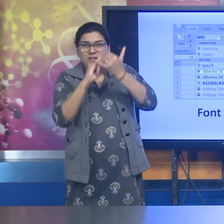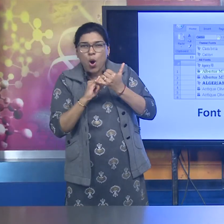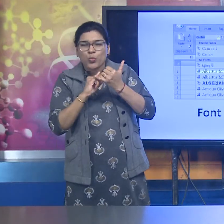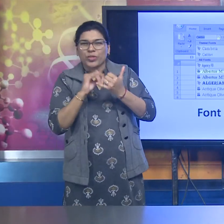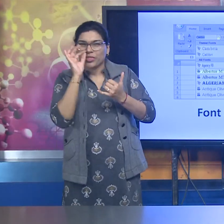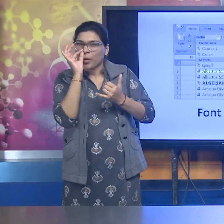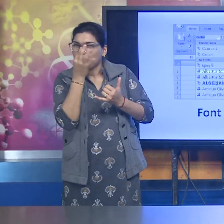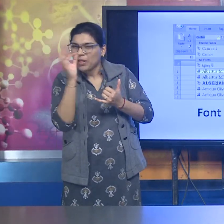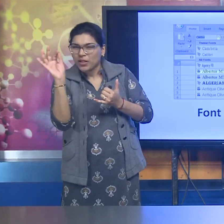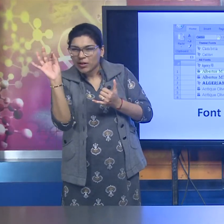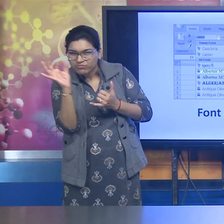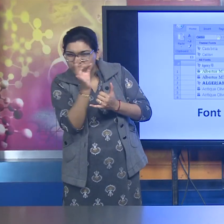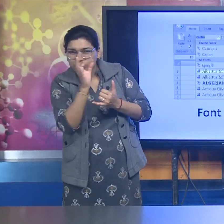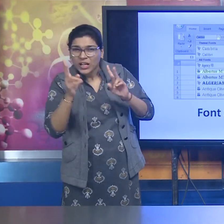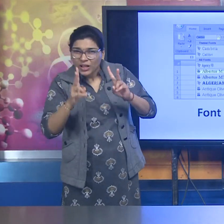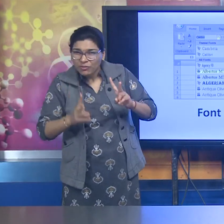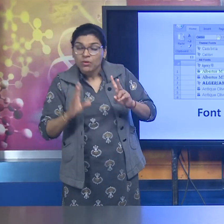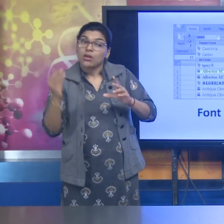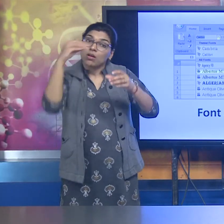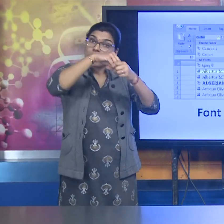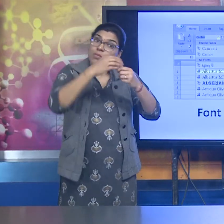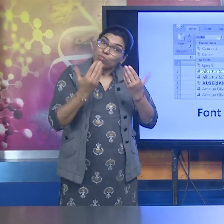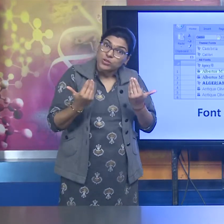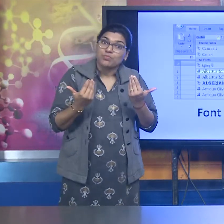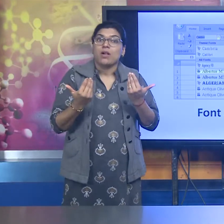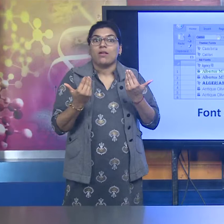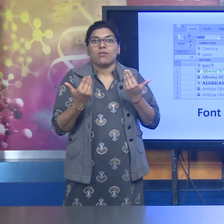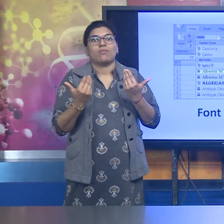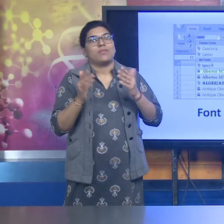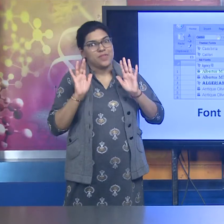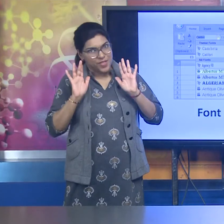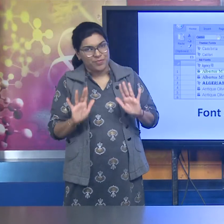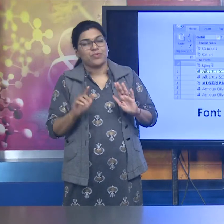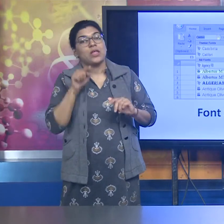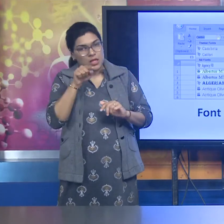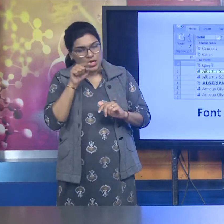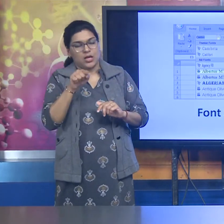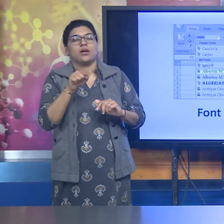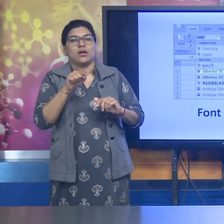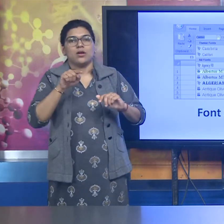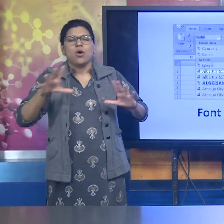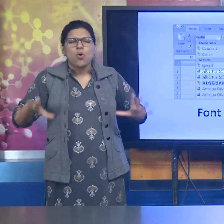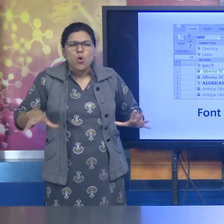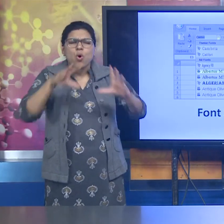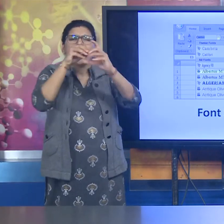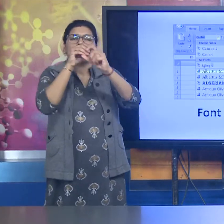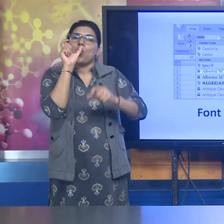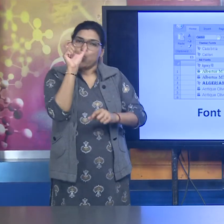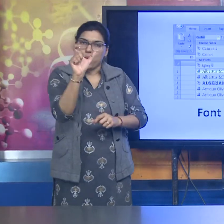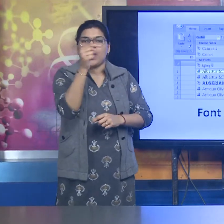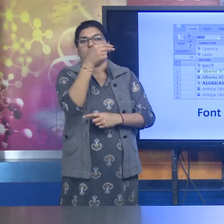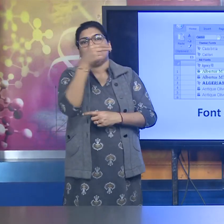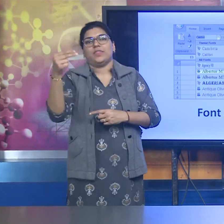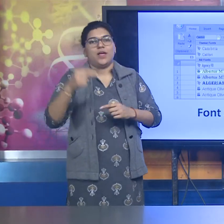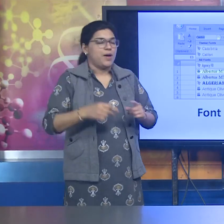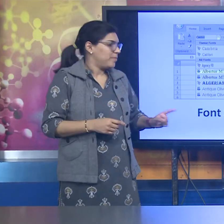It is possible in all the languages: Hindi, English, Tamil,